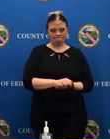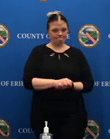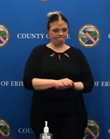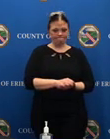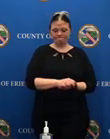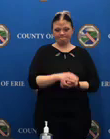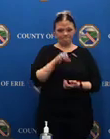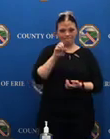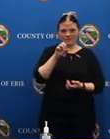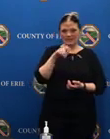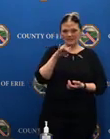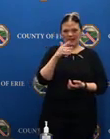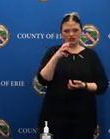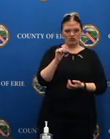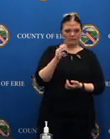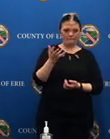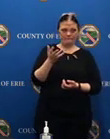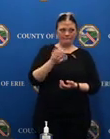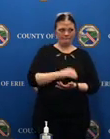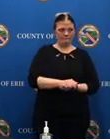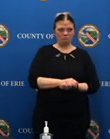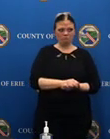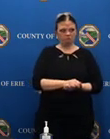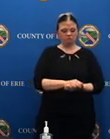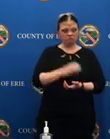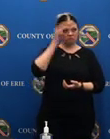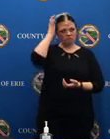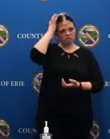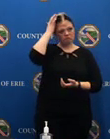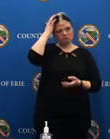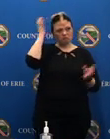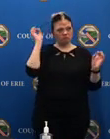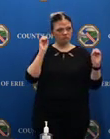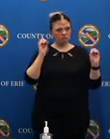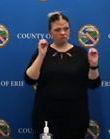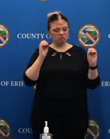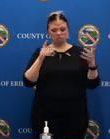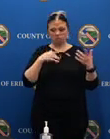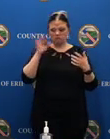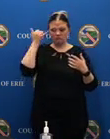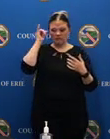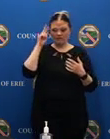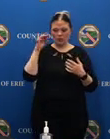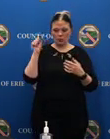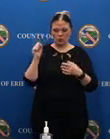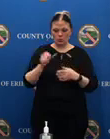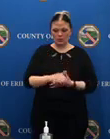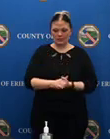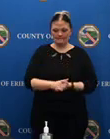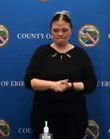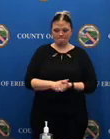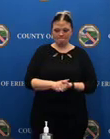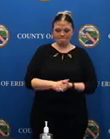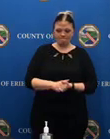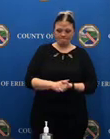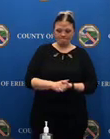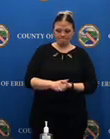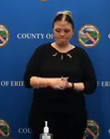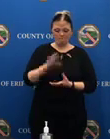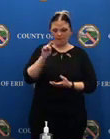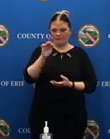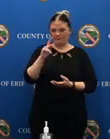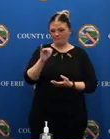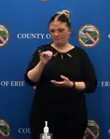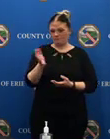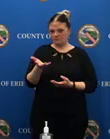Somebody on from Spectrum? They were on earlier? No, we're not getting to know. Buffalo News, I believe Maki Becker may be